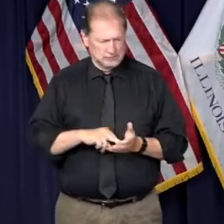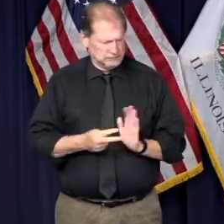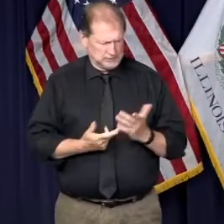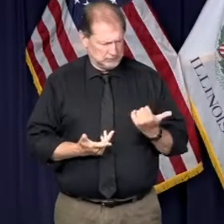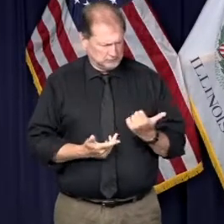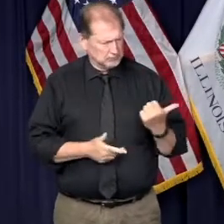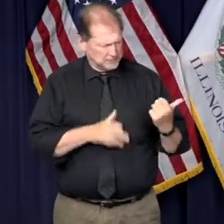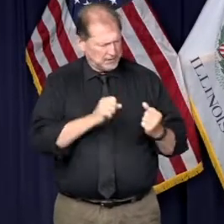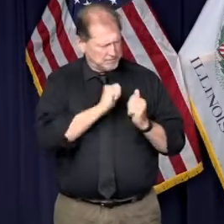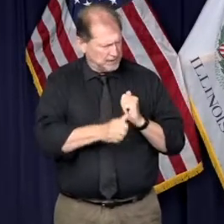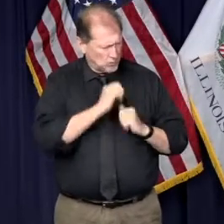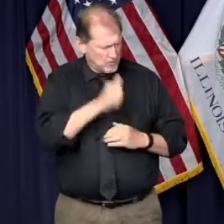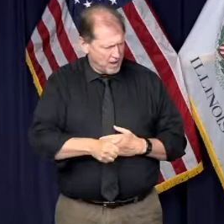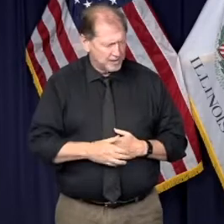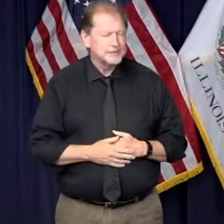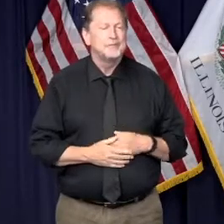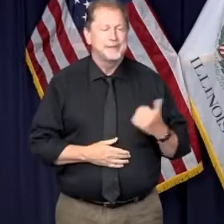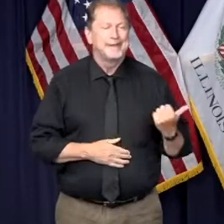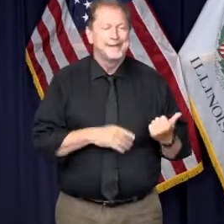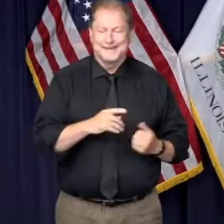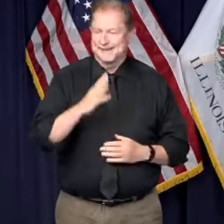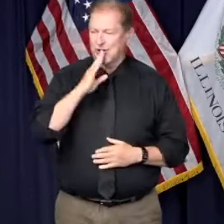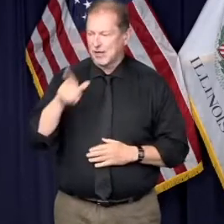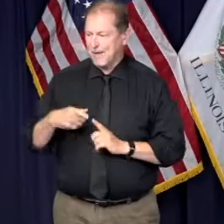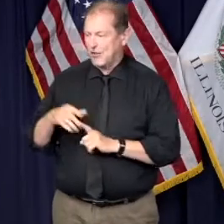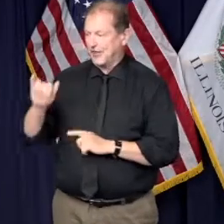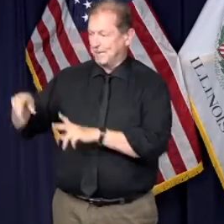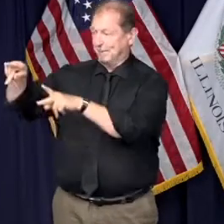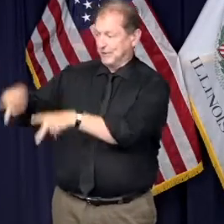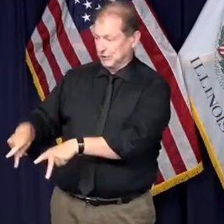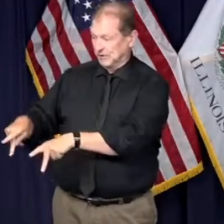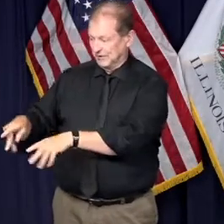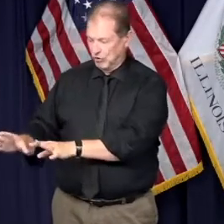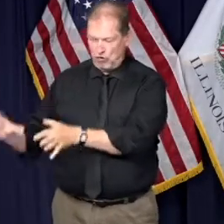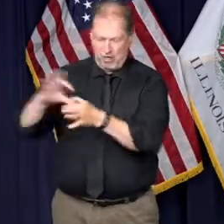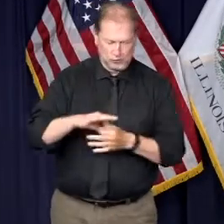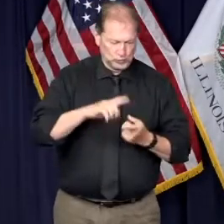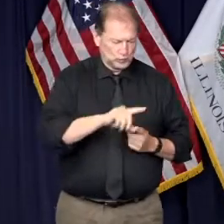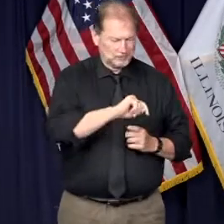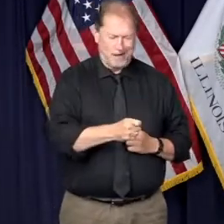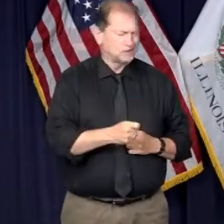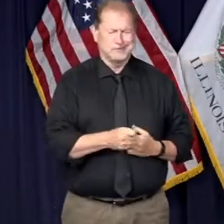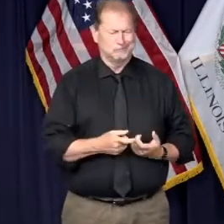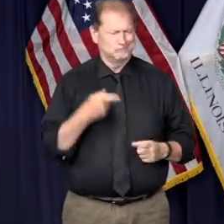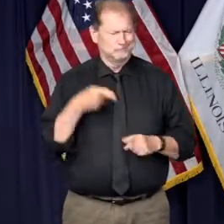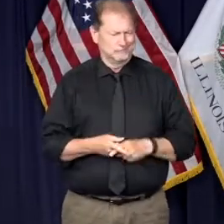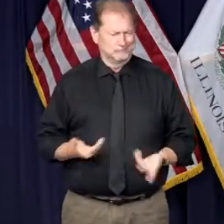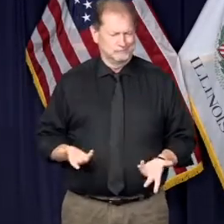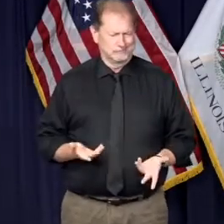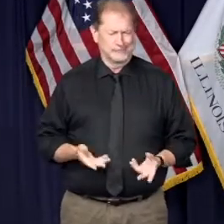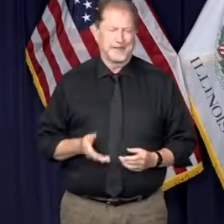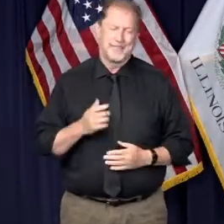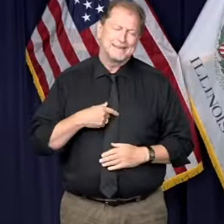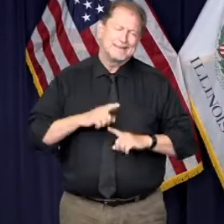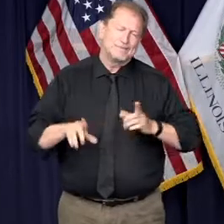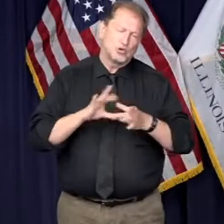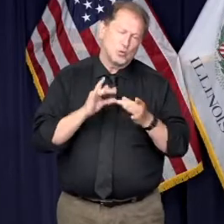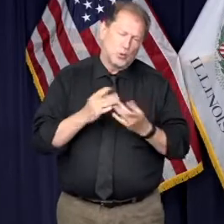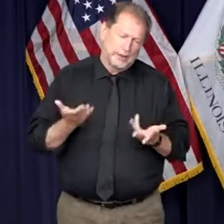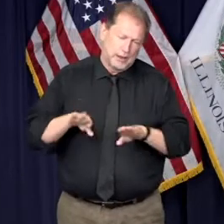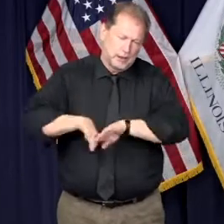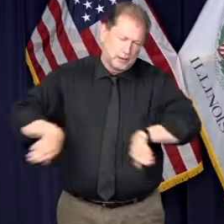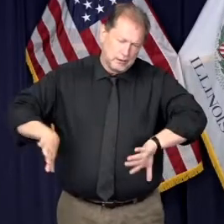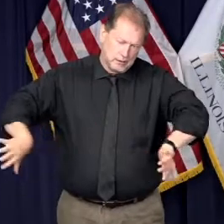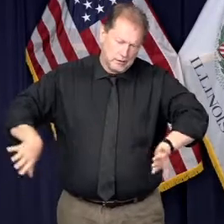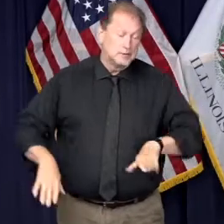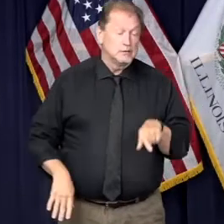to have these things related to one another. They're not. The truth is that we have an unfair tax system in the state of Illinois in